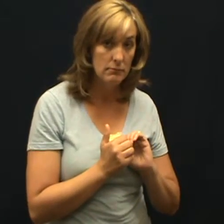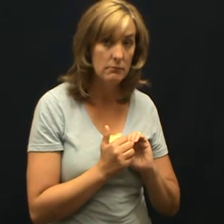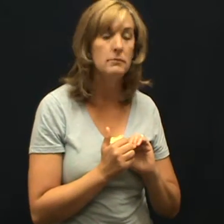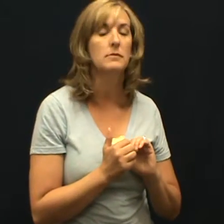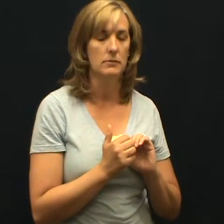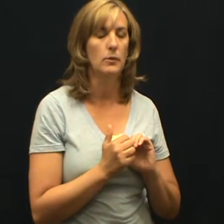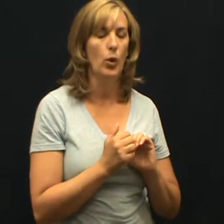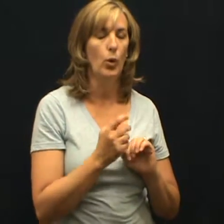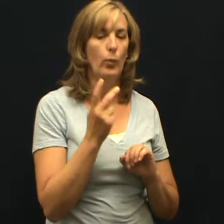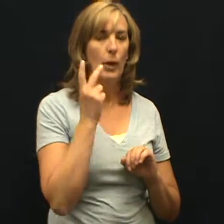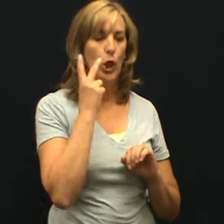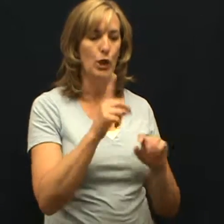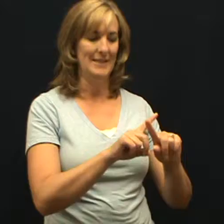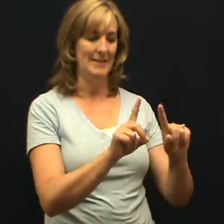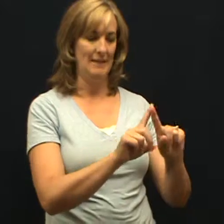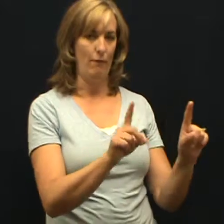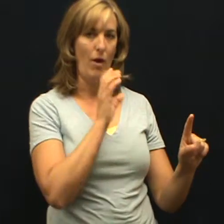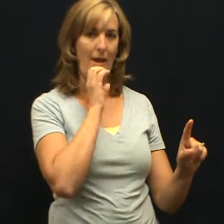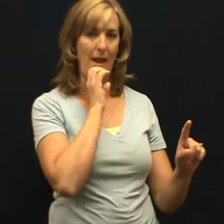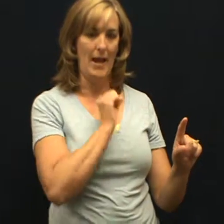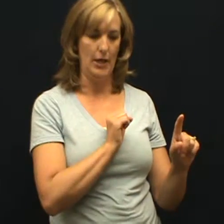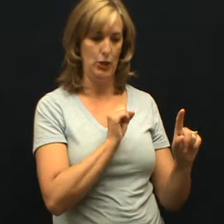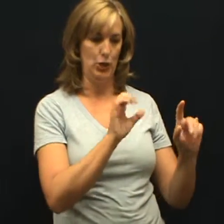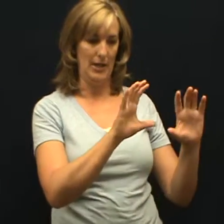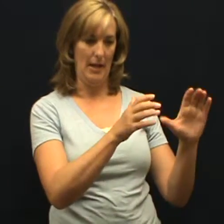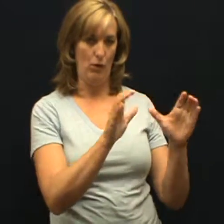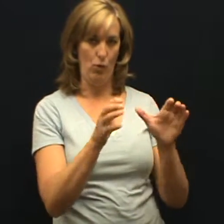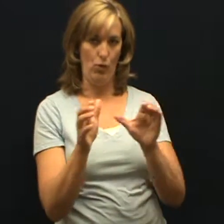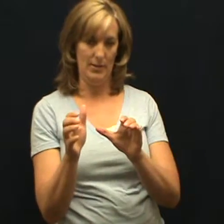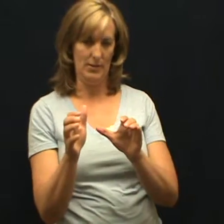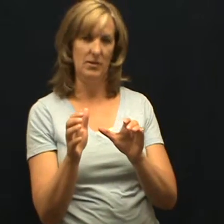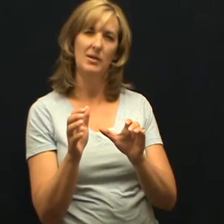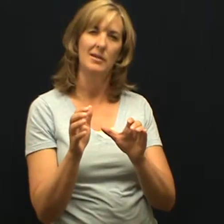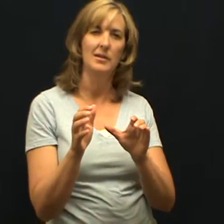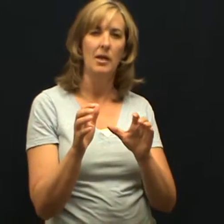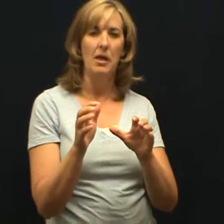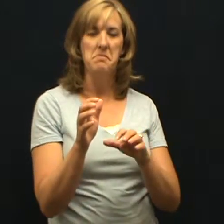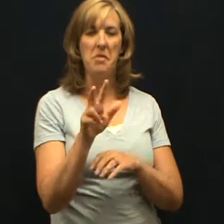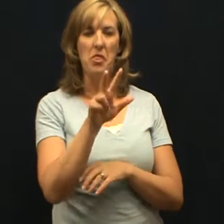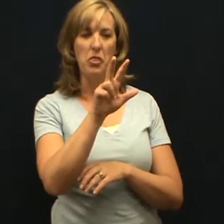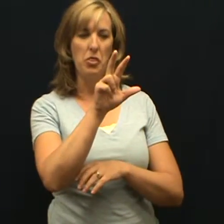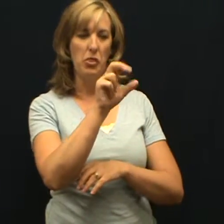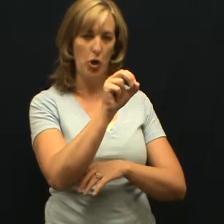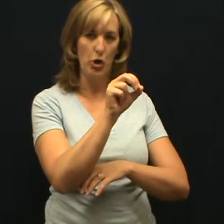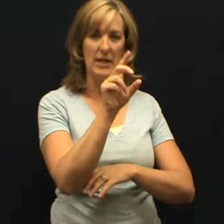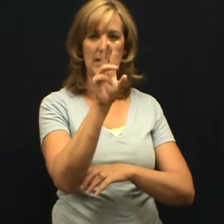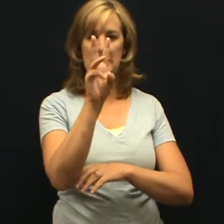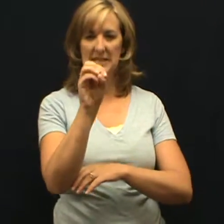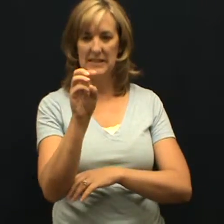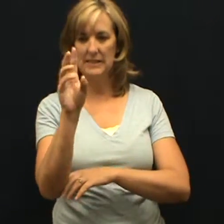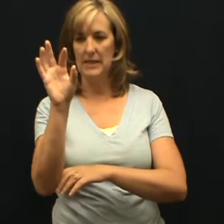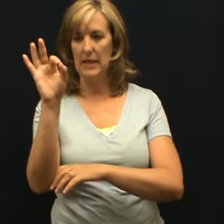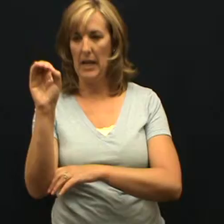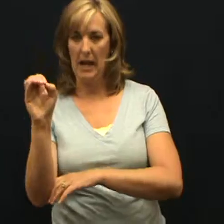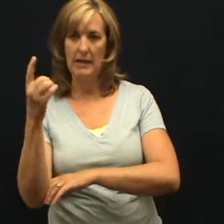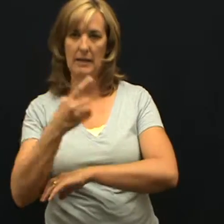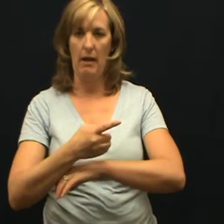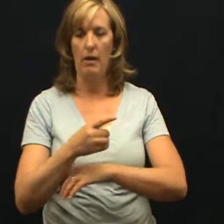age categories of our accounts receivable. Generally break them into 30-day, 60-day, 90-day, and 120-day